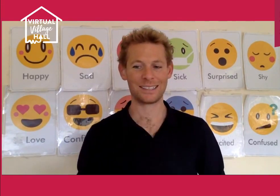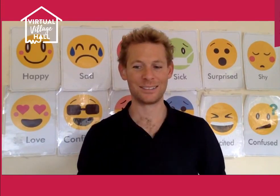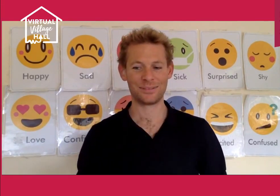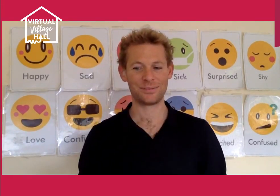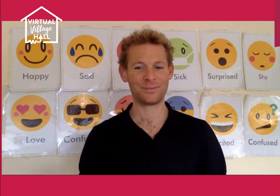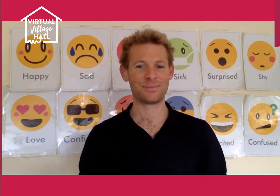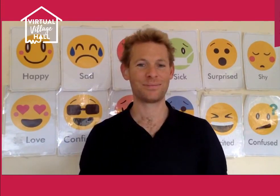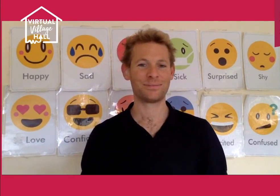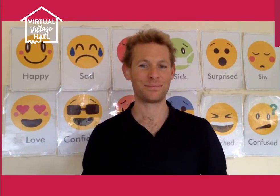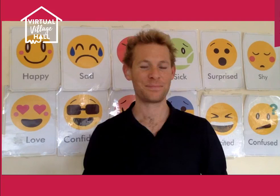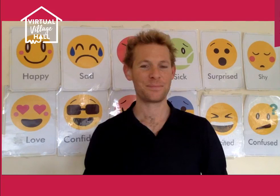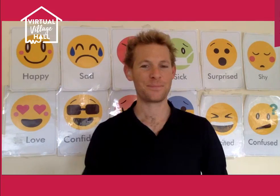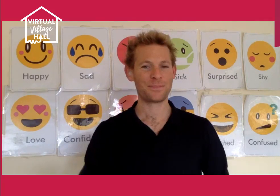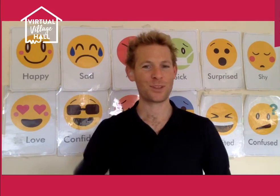Number 10.